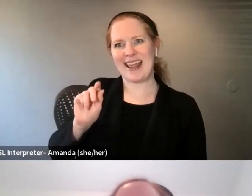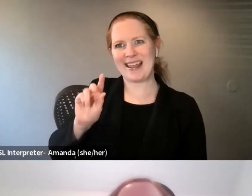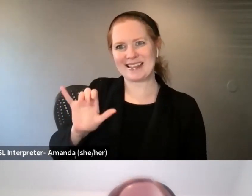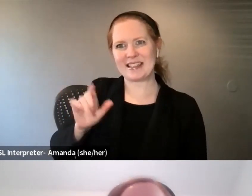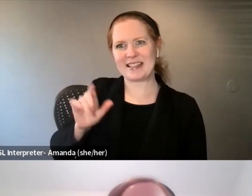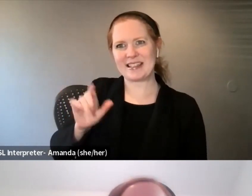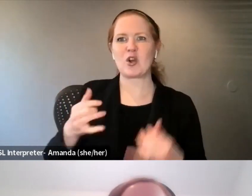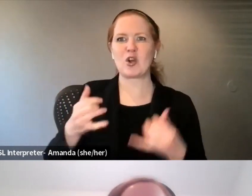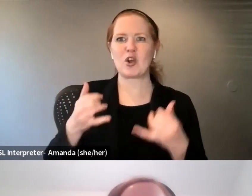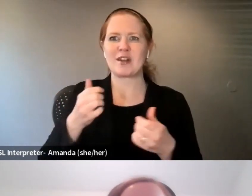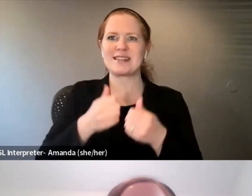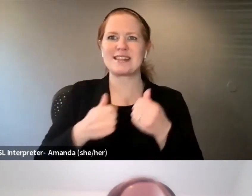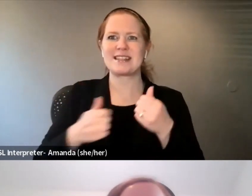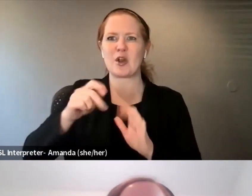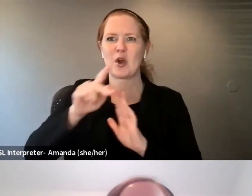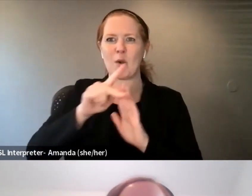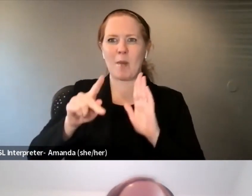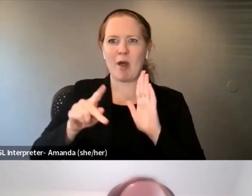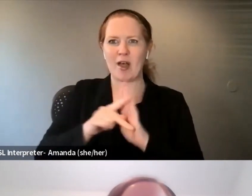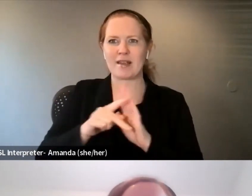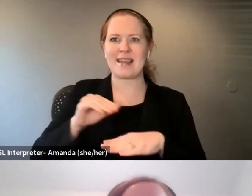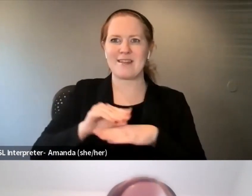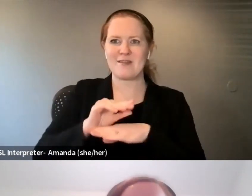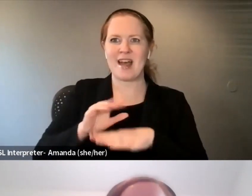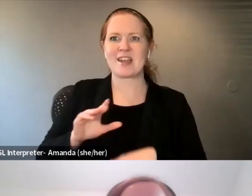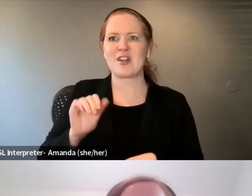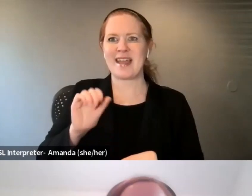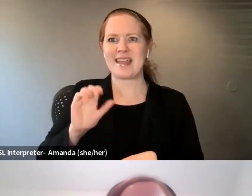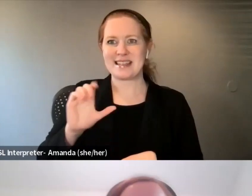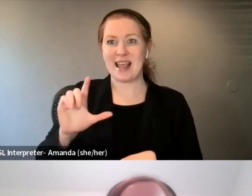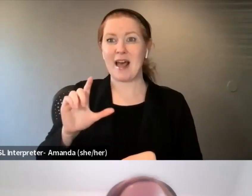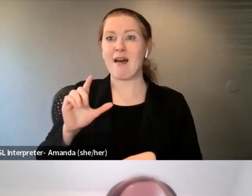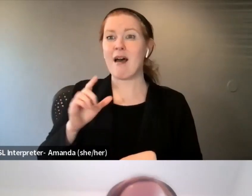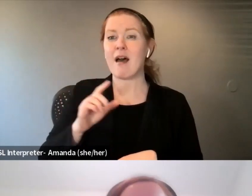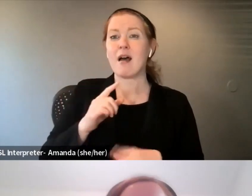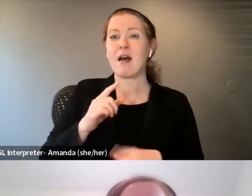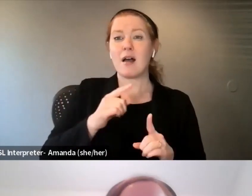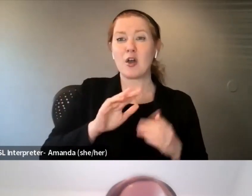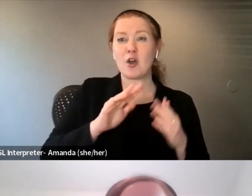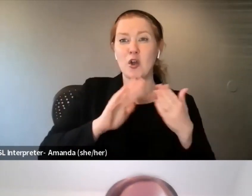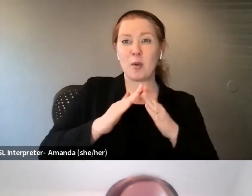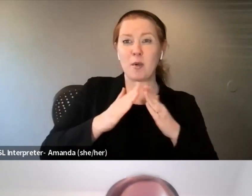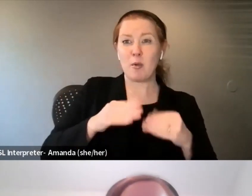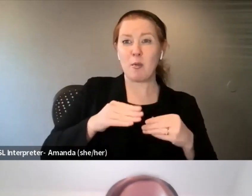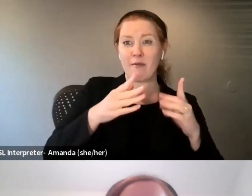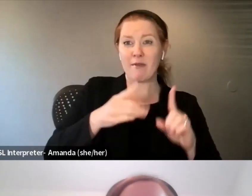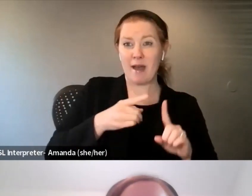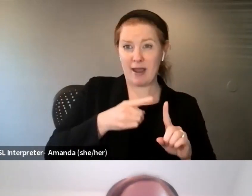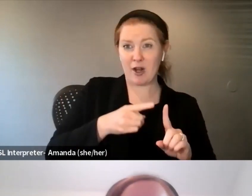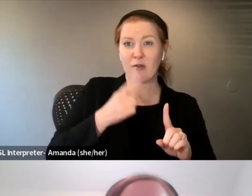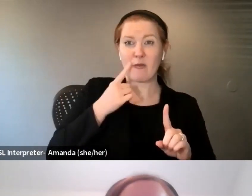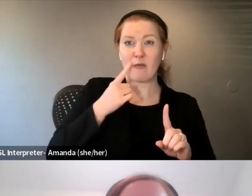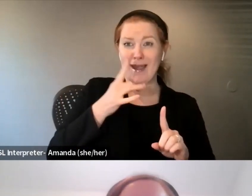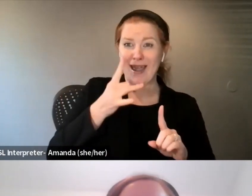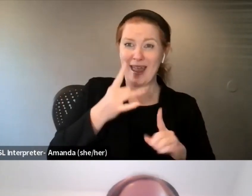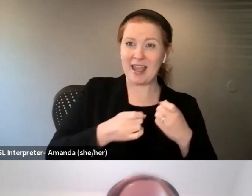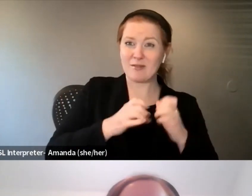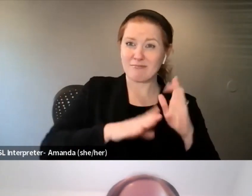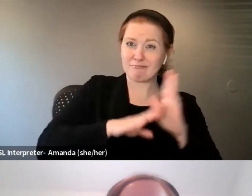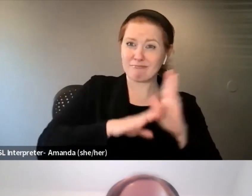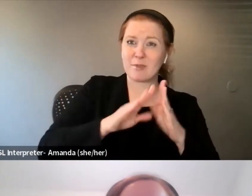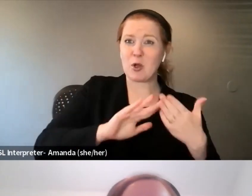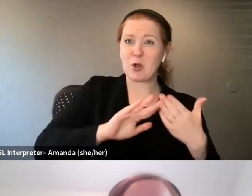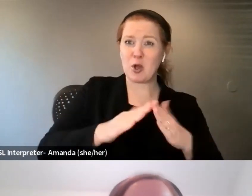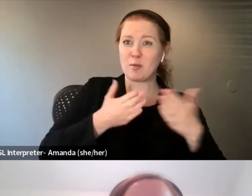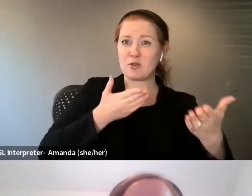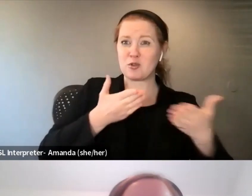Senior Policy Advisor at ACL. Following 8 years working as a community provider developing community services